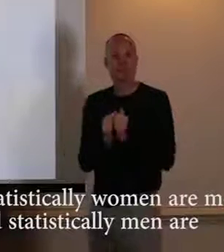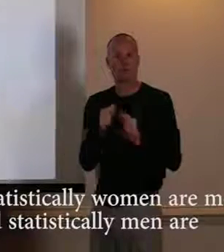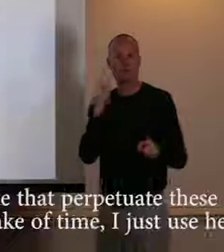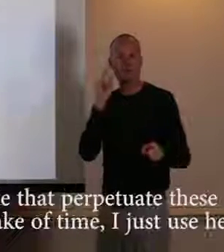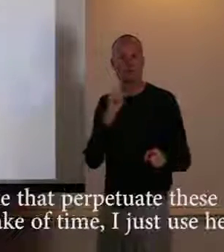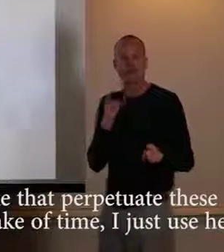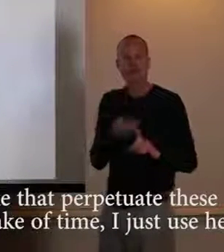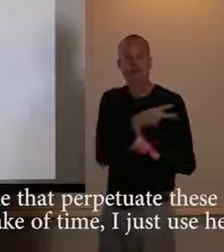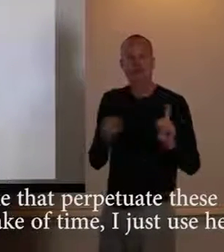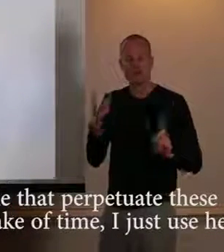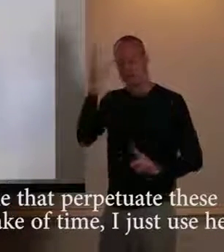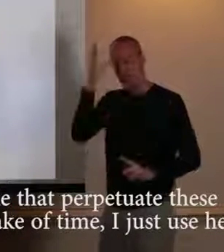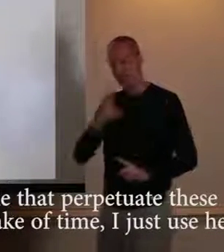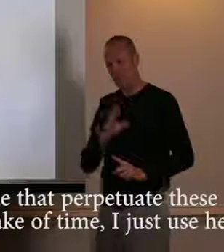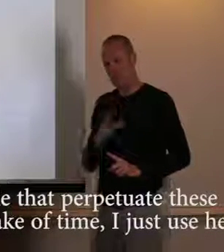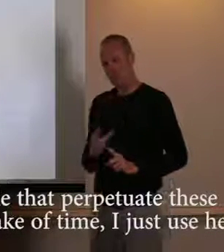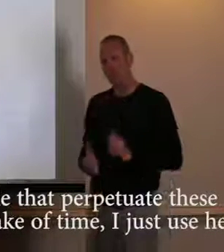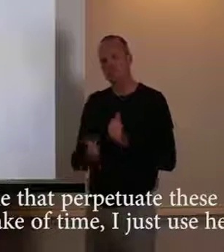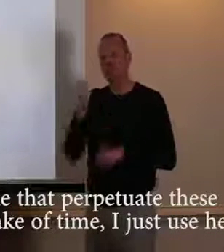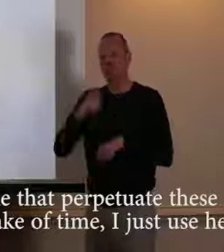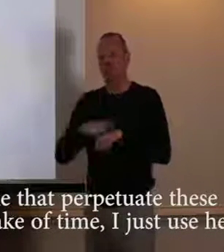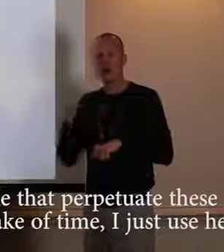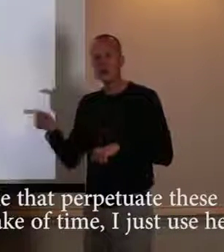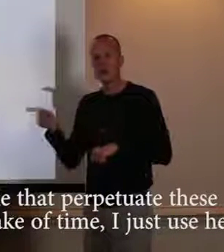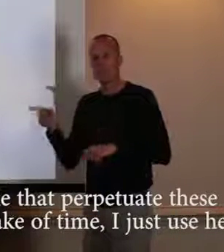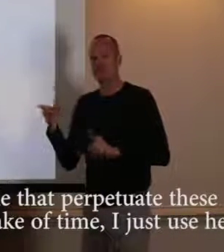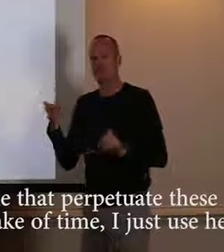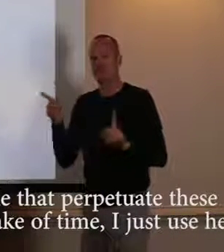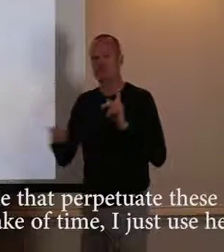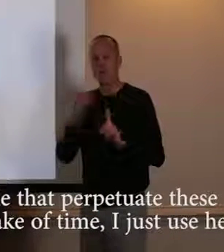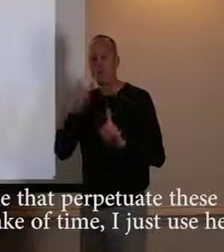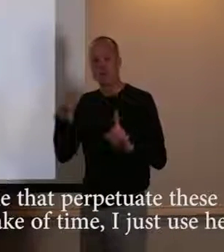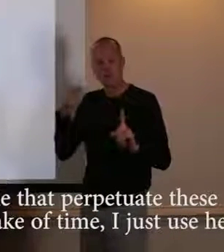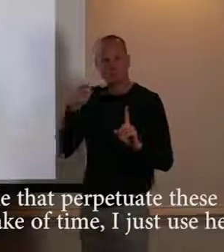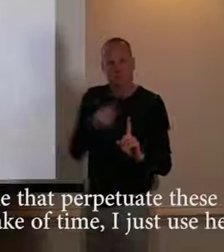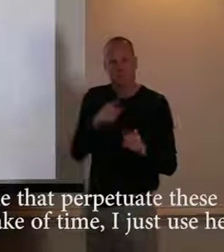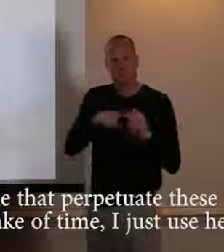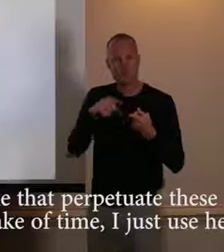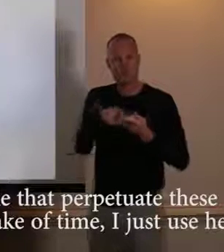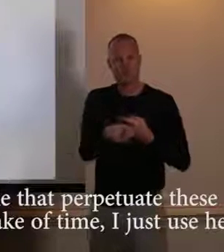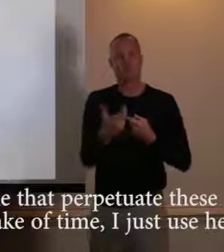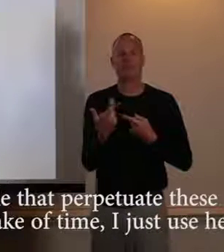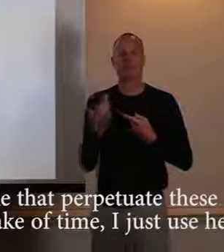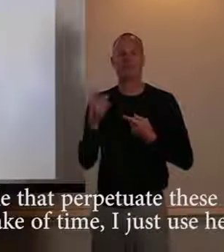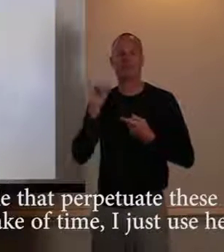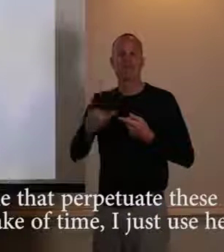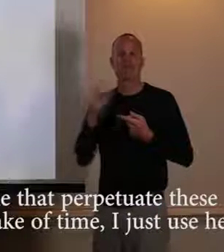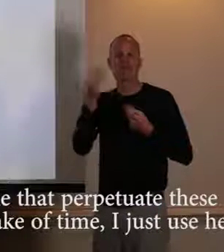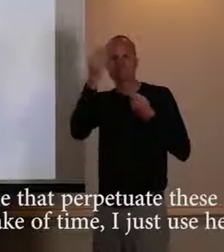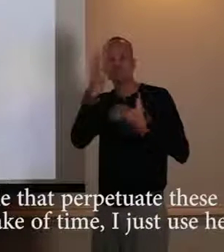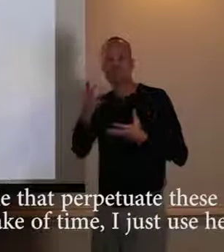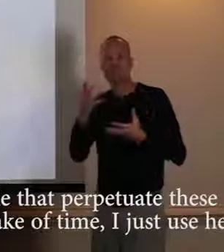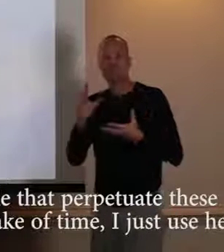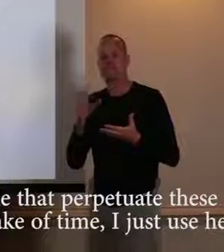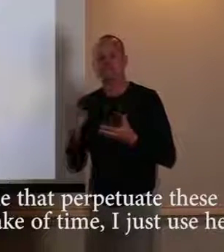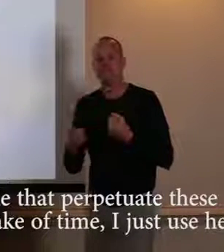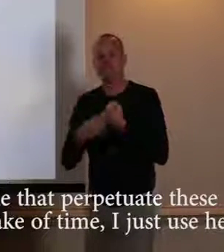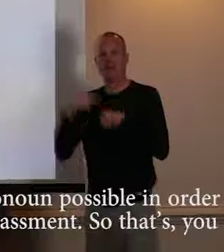are typically the people that perpetrate these crimes. So that's just for the sake of time. I just use he and